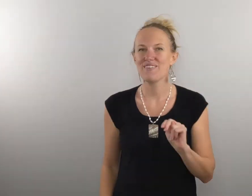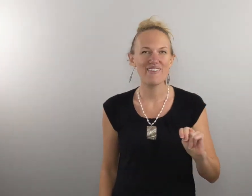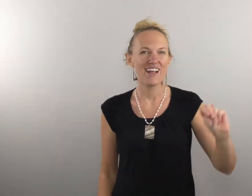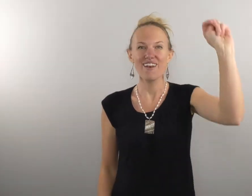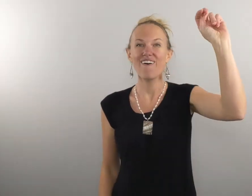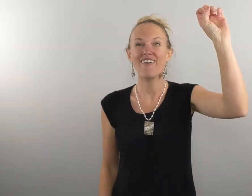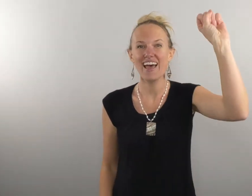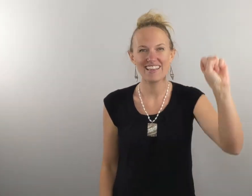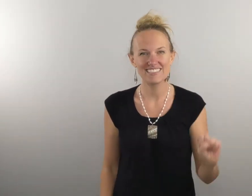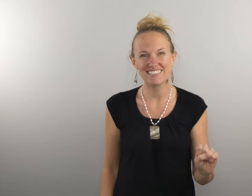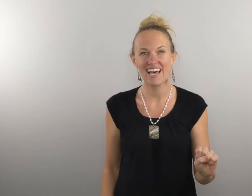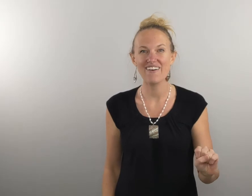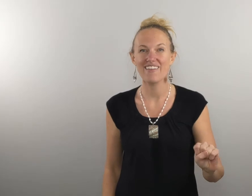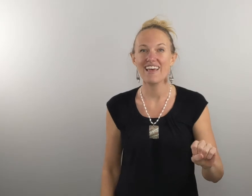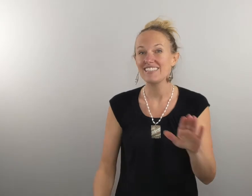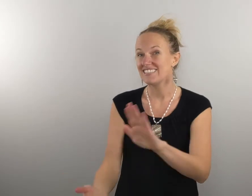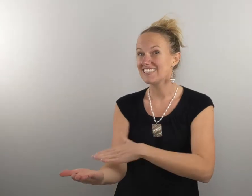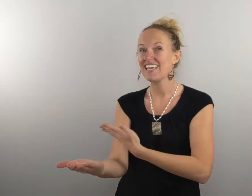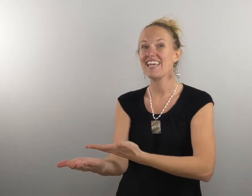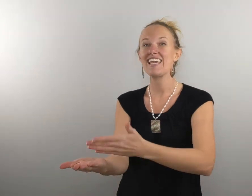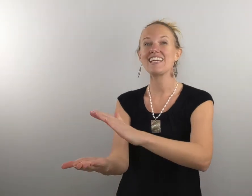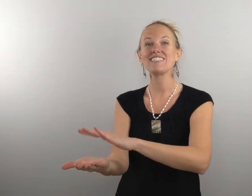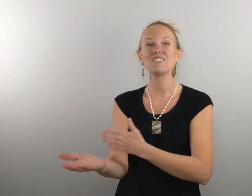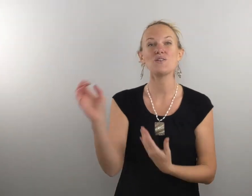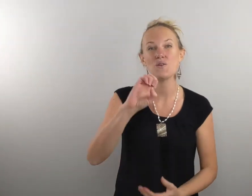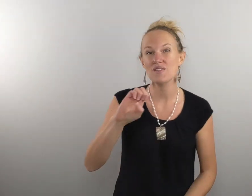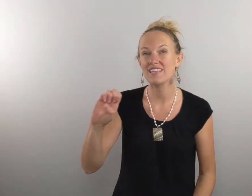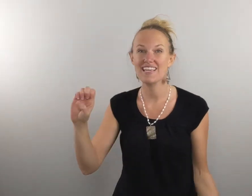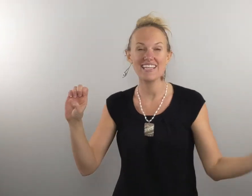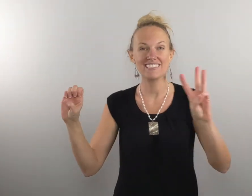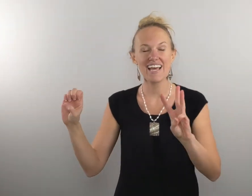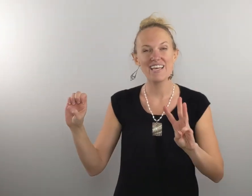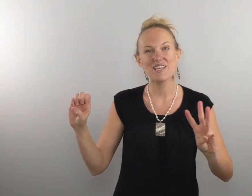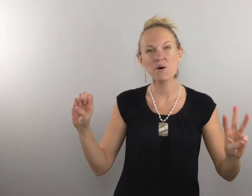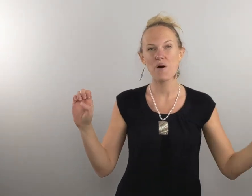the north and the south, sing to the east and the west.